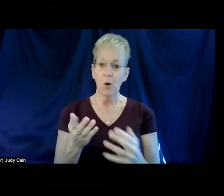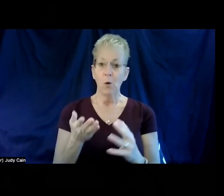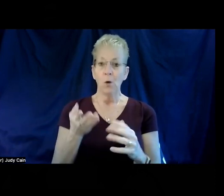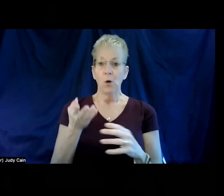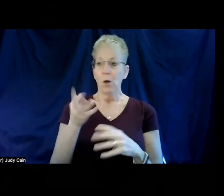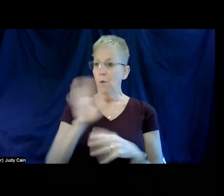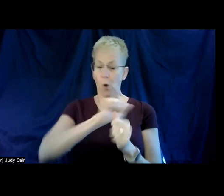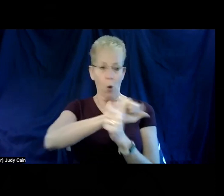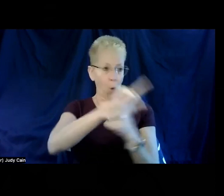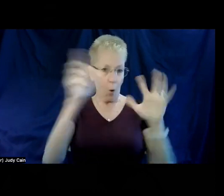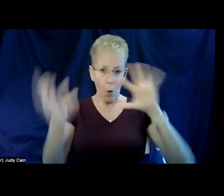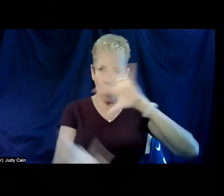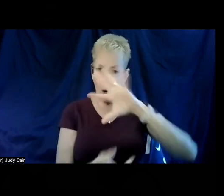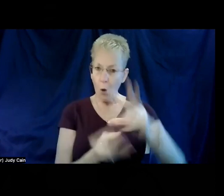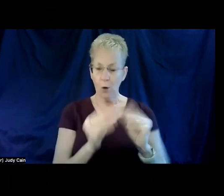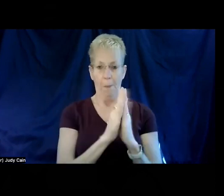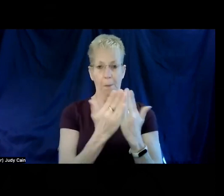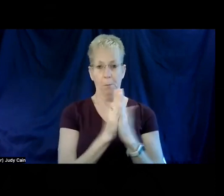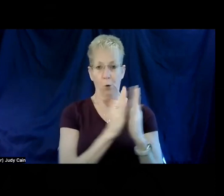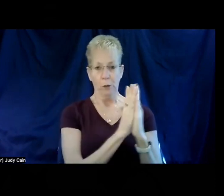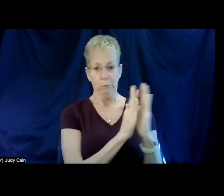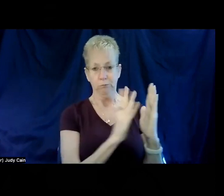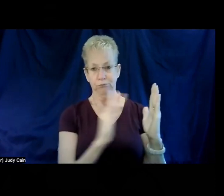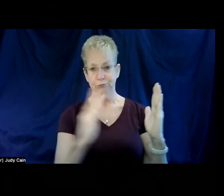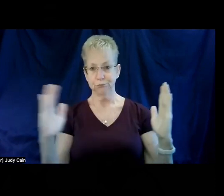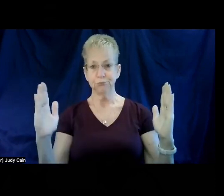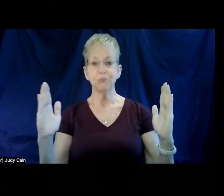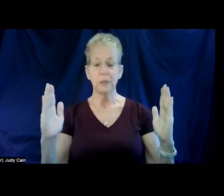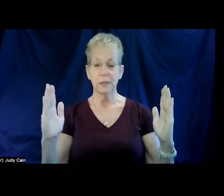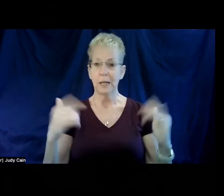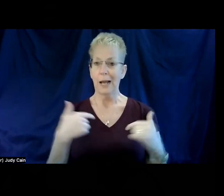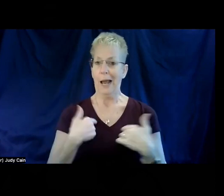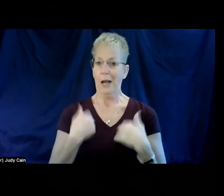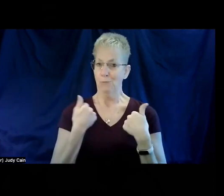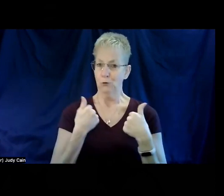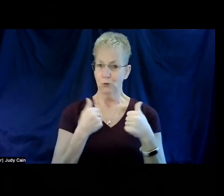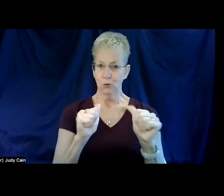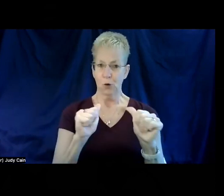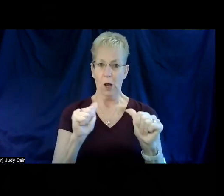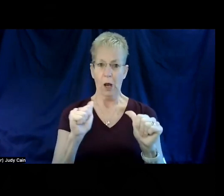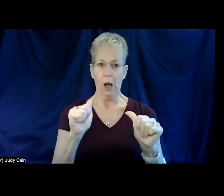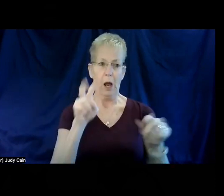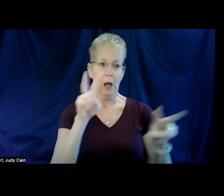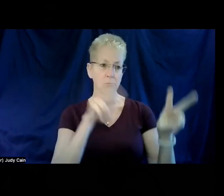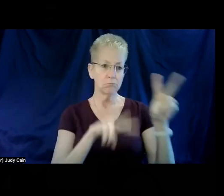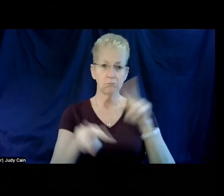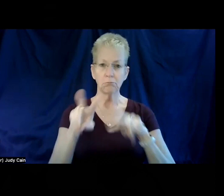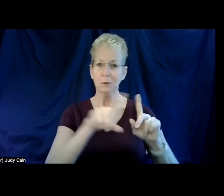all the books in the series, I've tried to look at things that